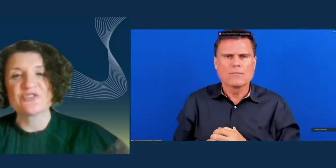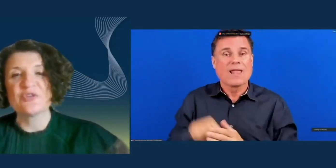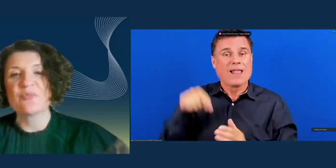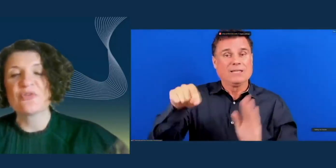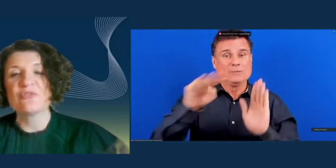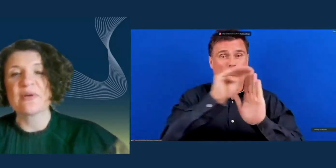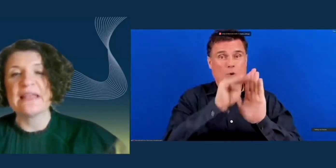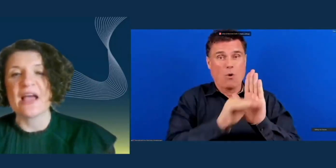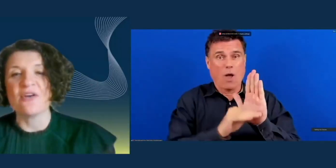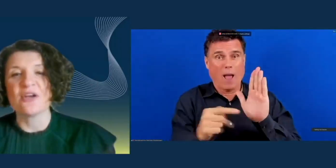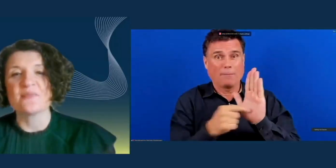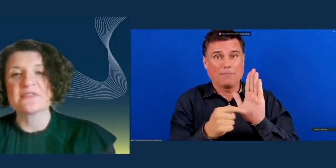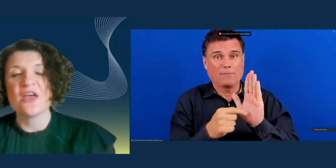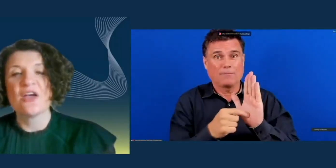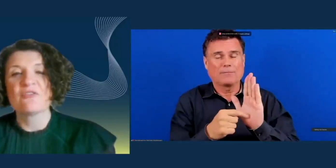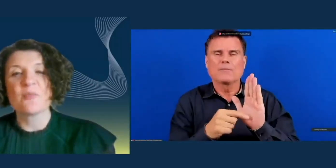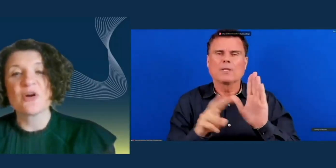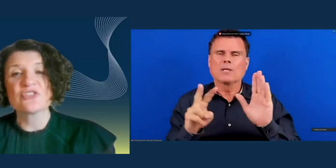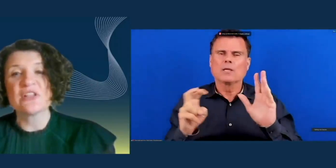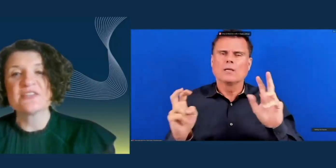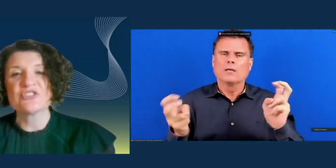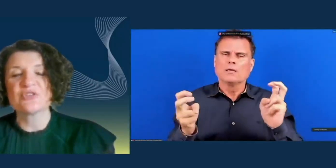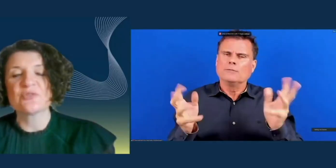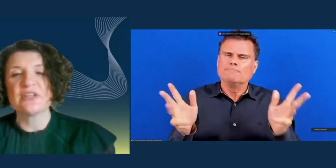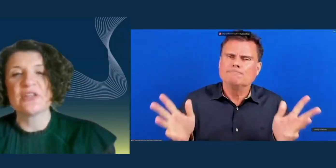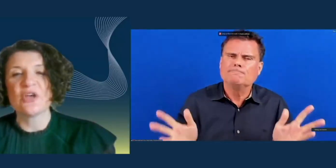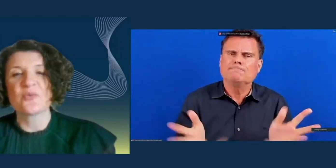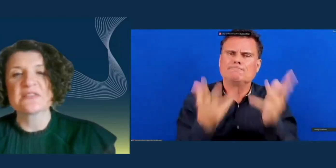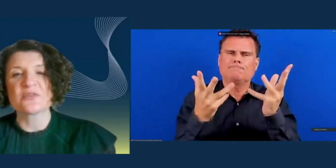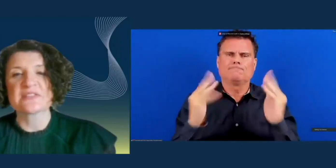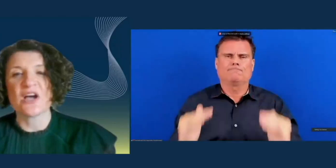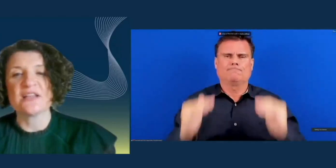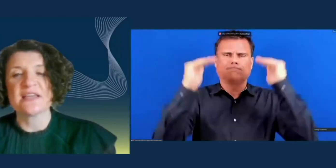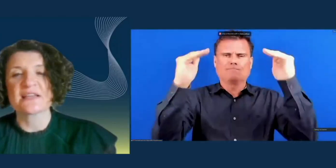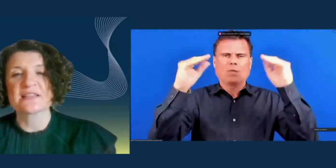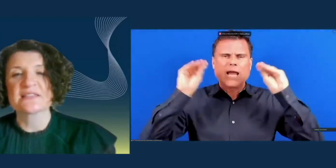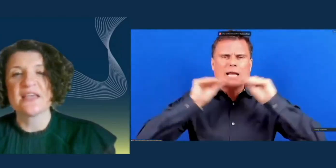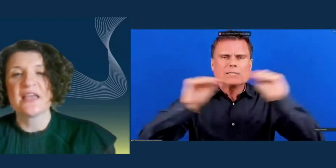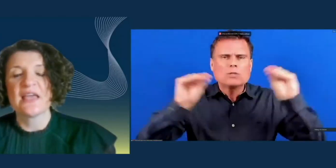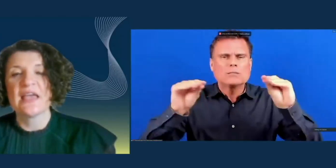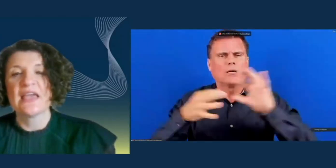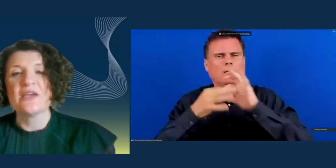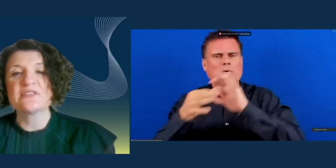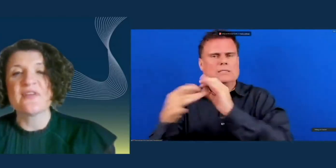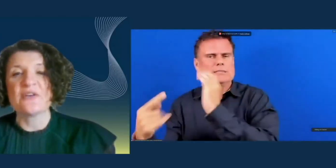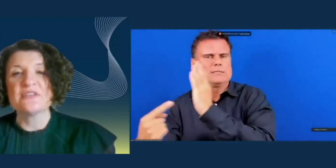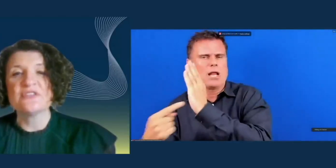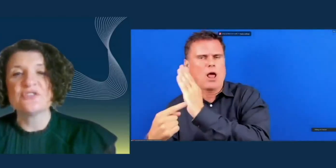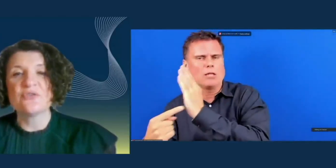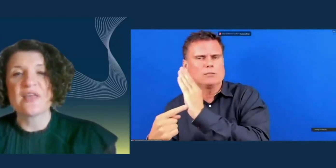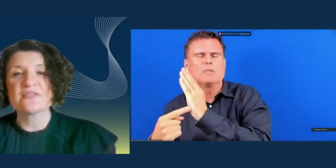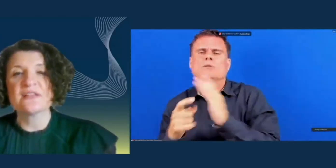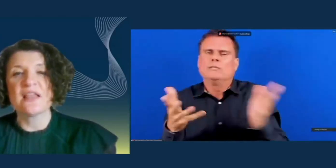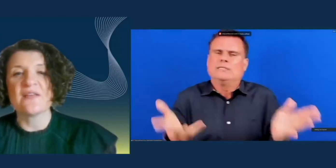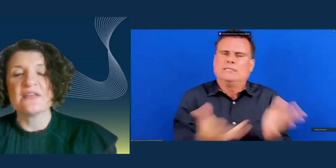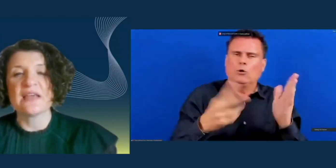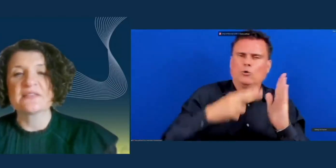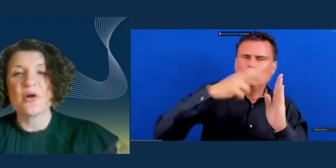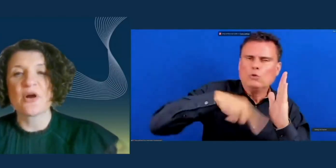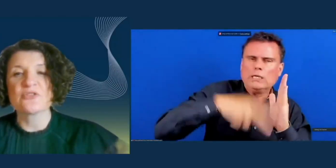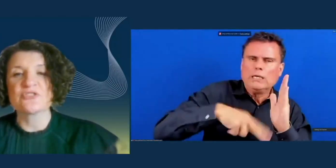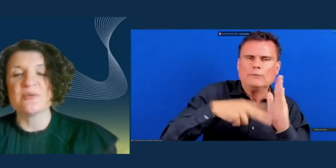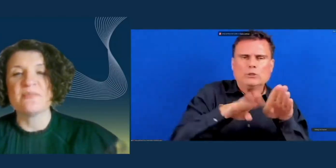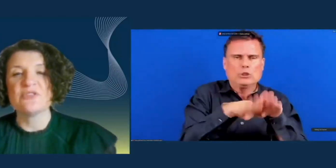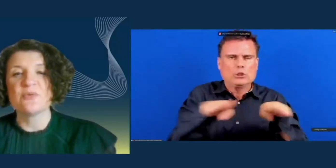research to improve reading outcomes for marginalized children in low resource context. It was founded in 2011 as